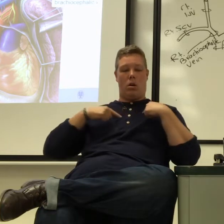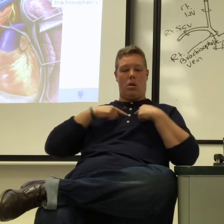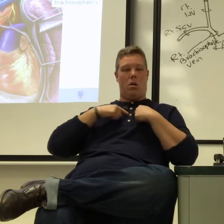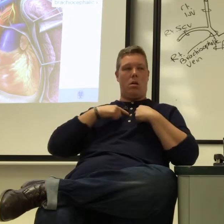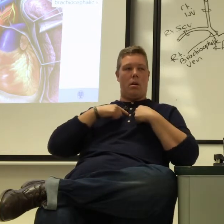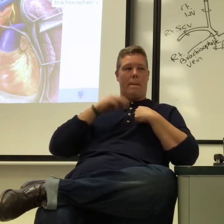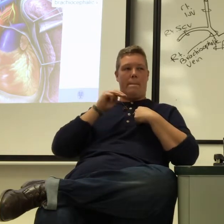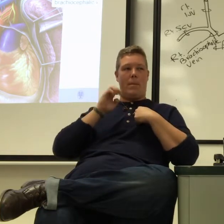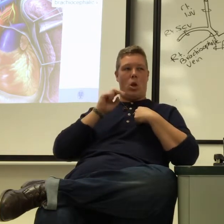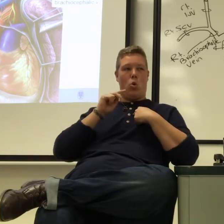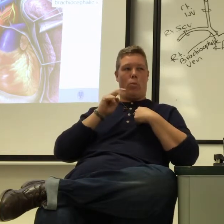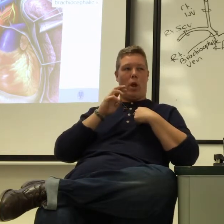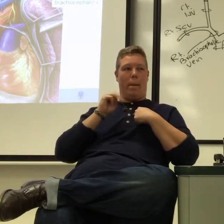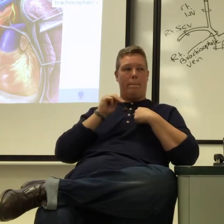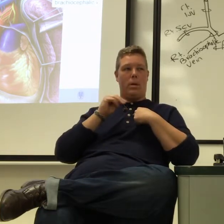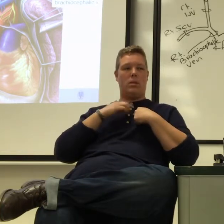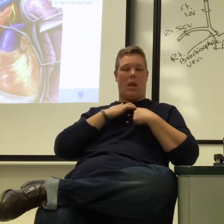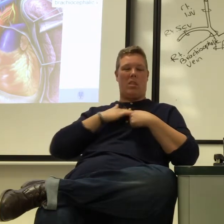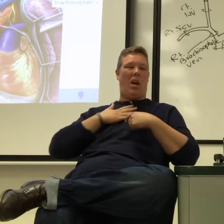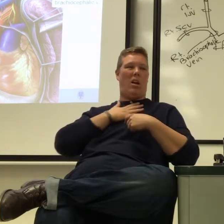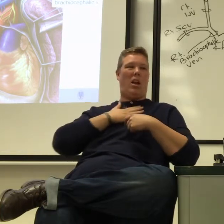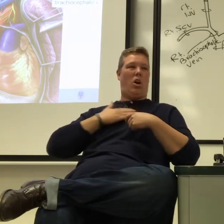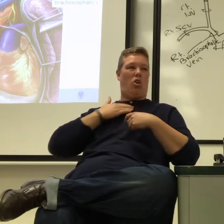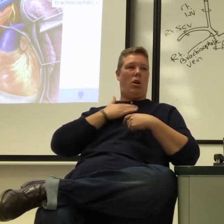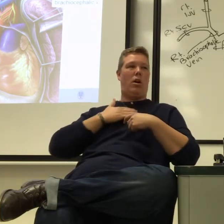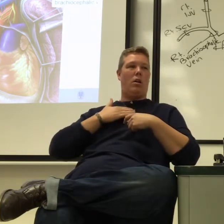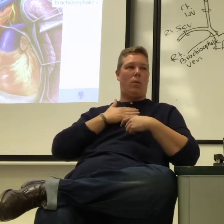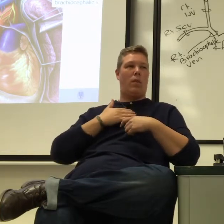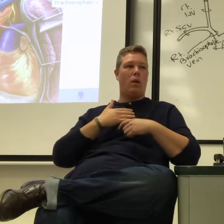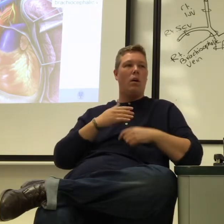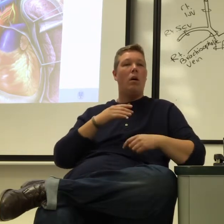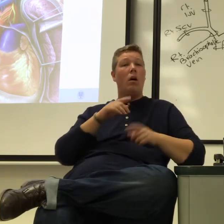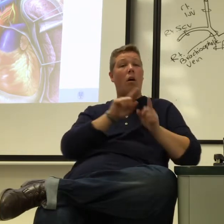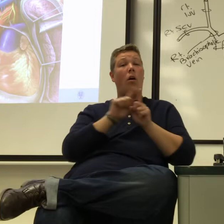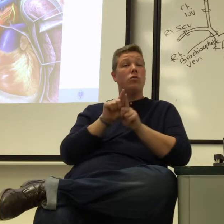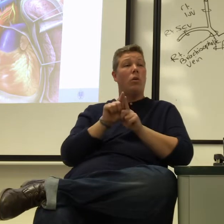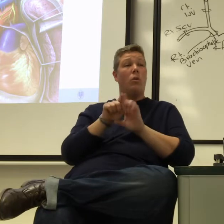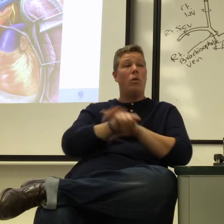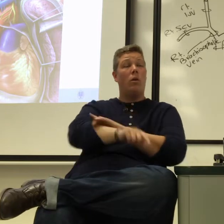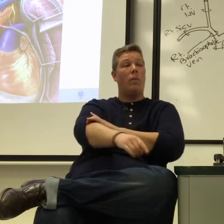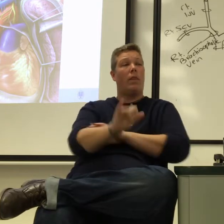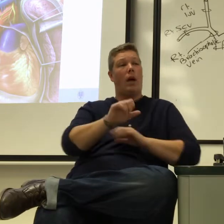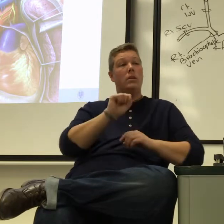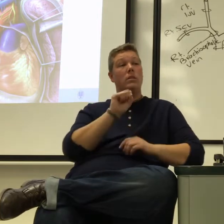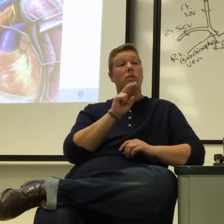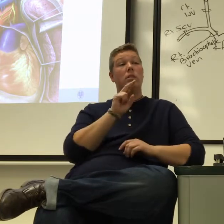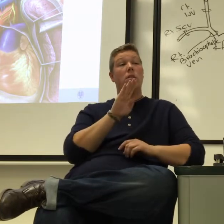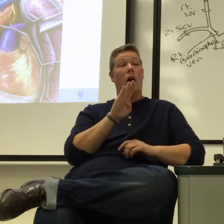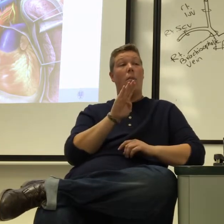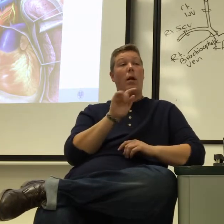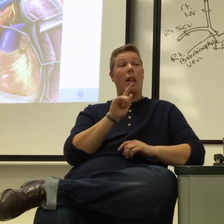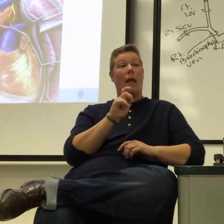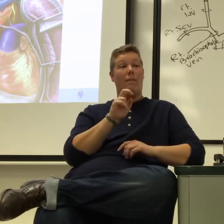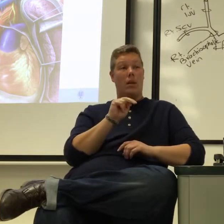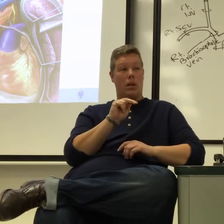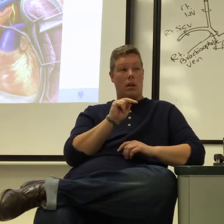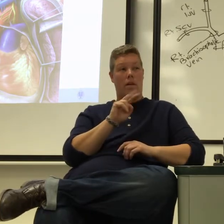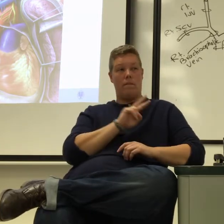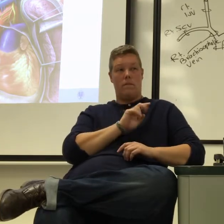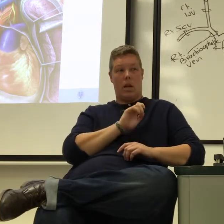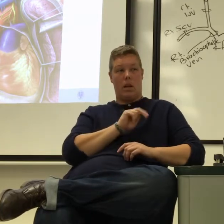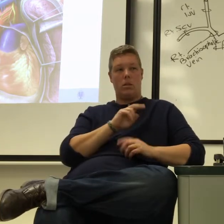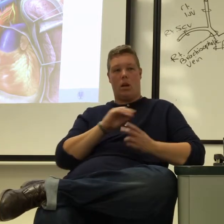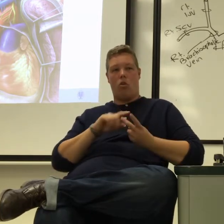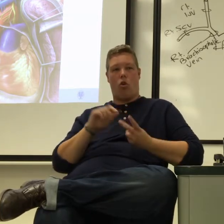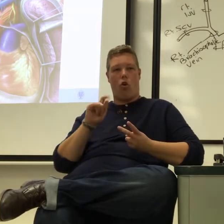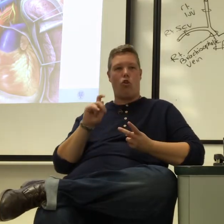are in the neck region. The other thing is, those subclavian veins and arteries,